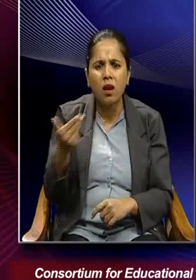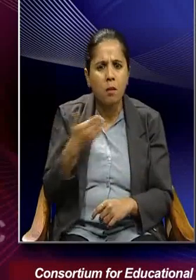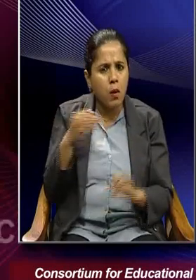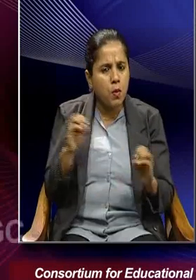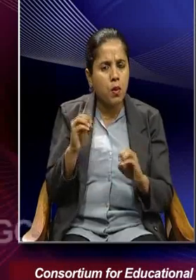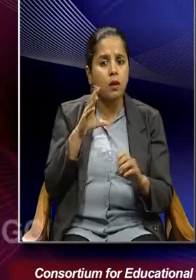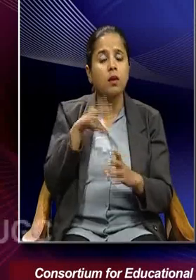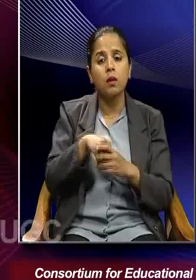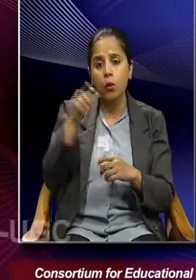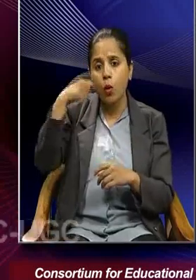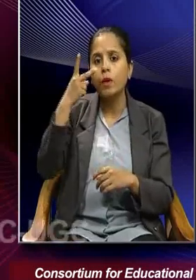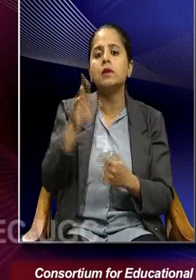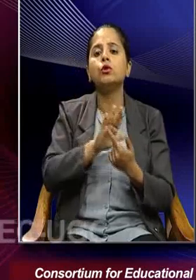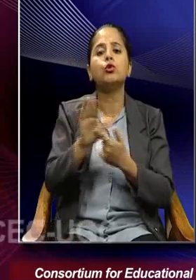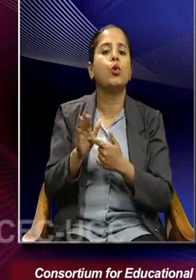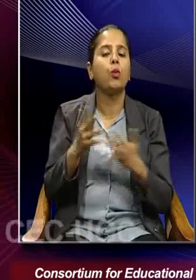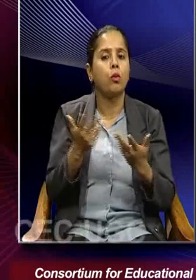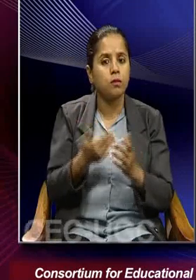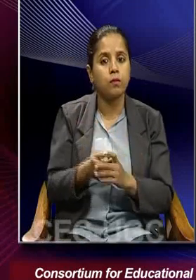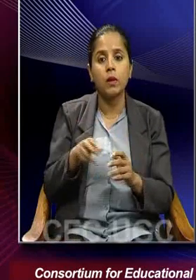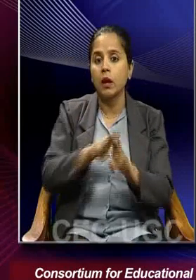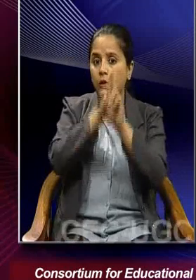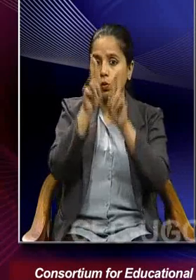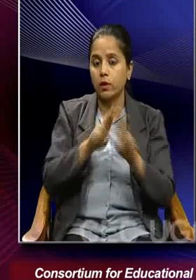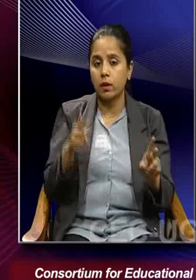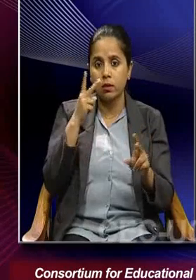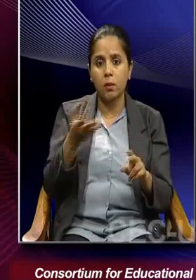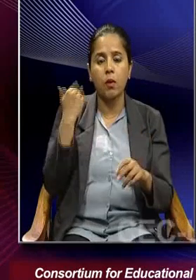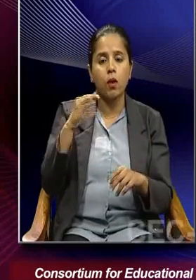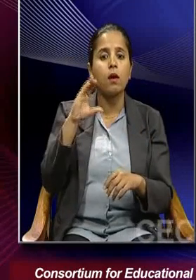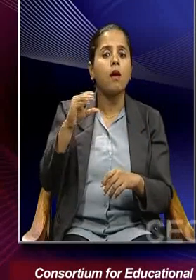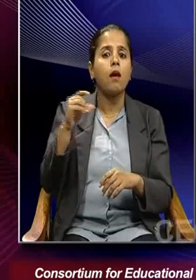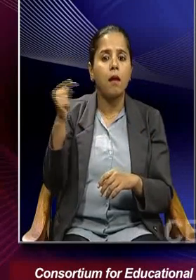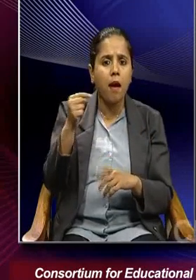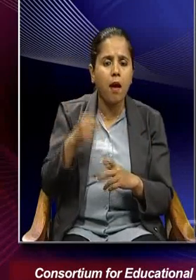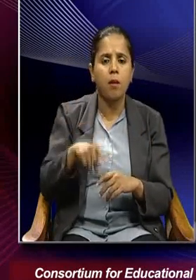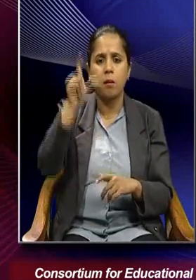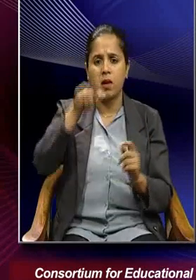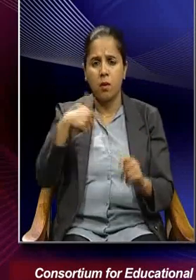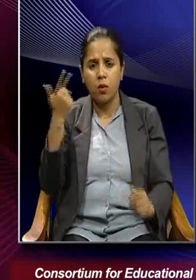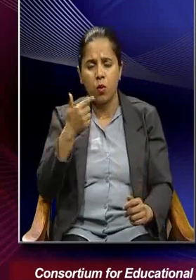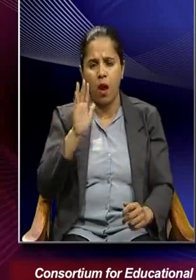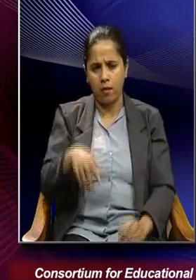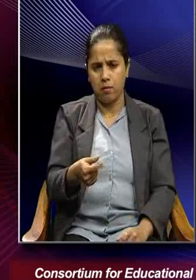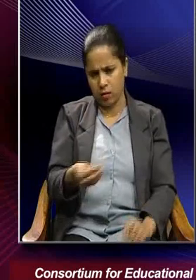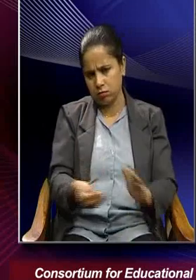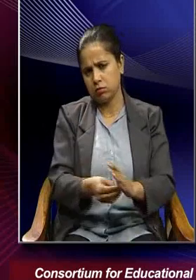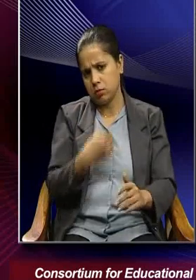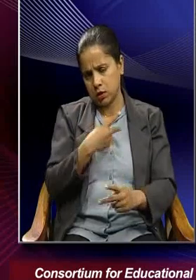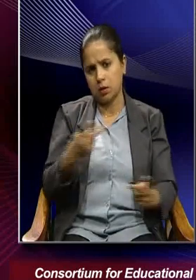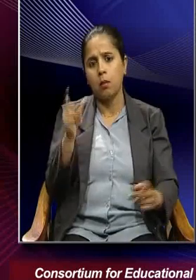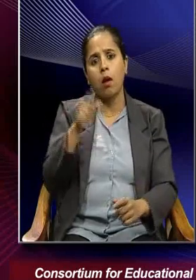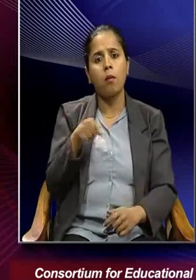way tries to show the international crime syndicates or the mafias, that how they operate, and